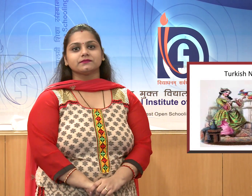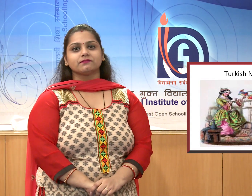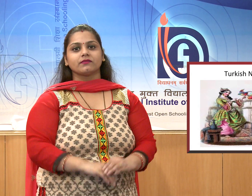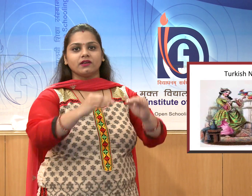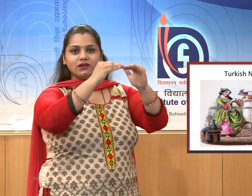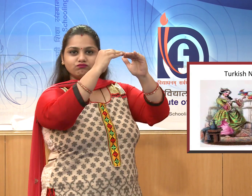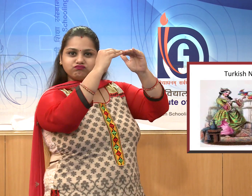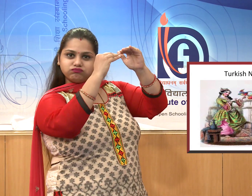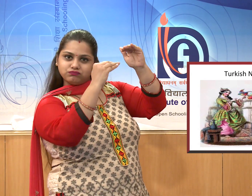downsized.